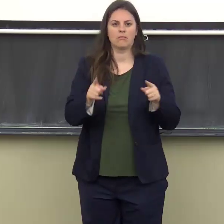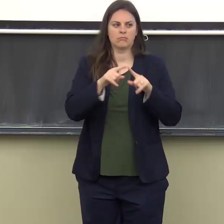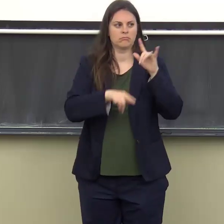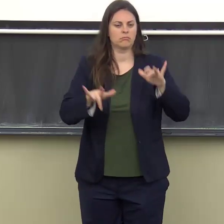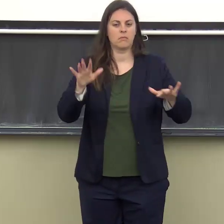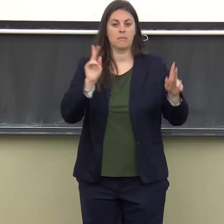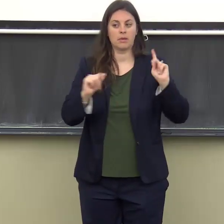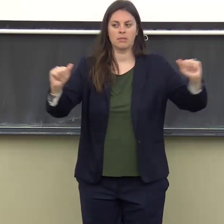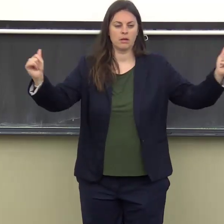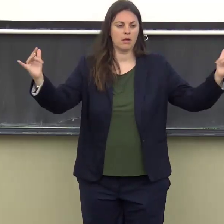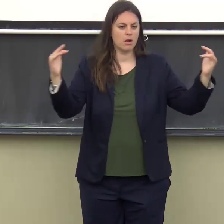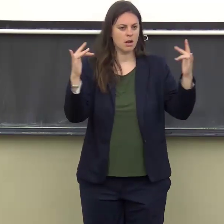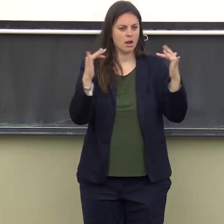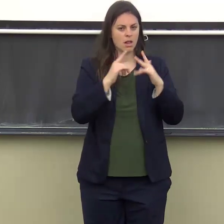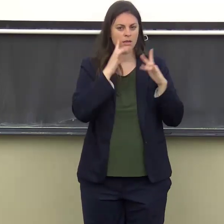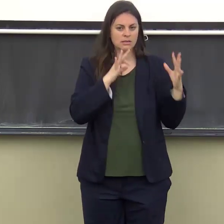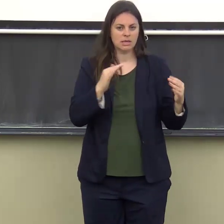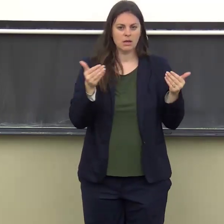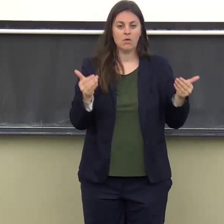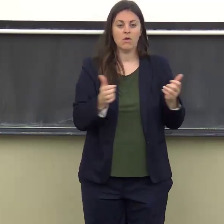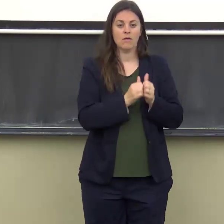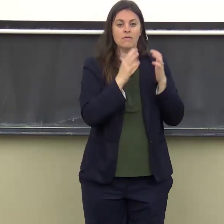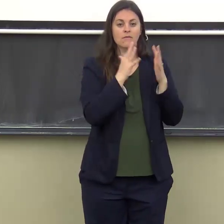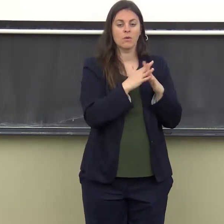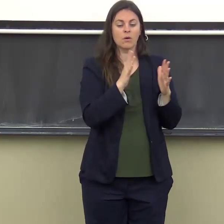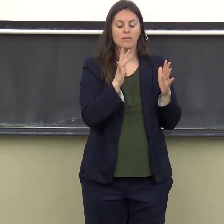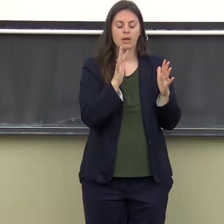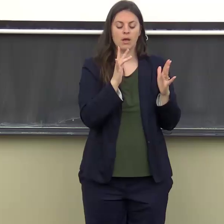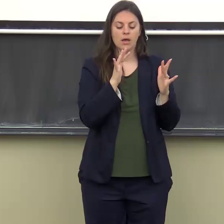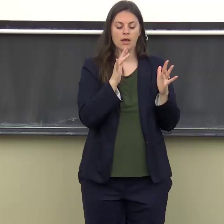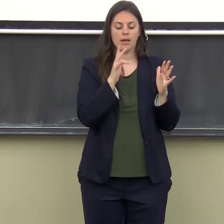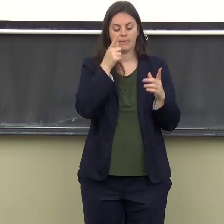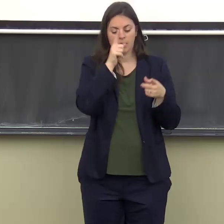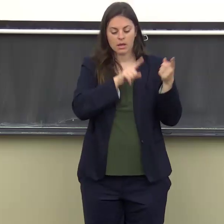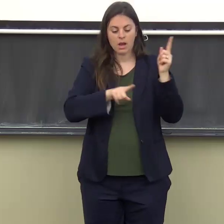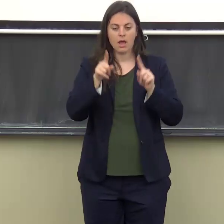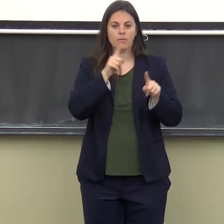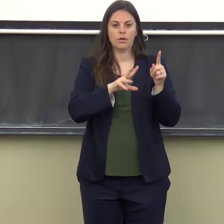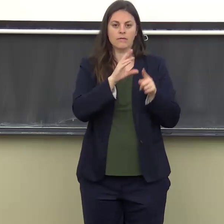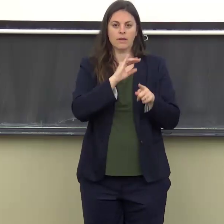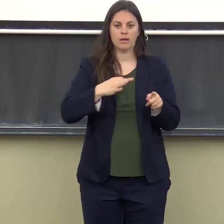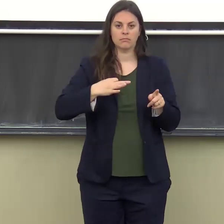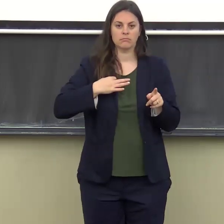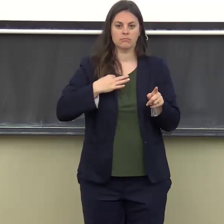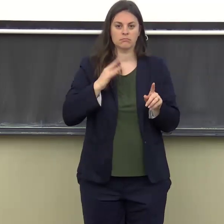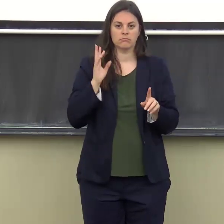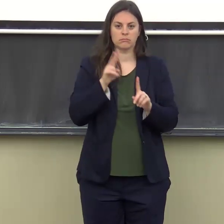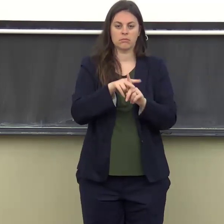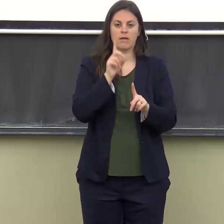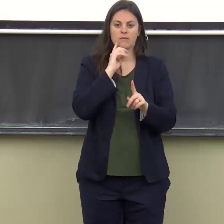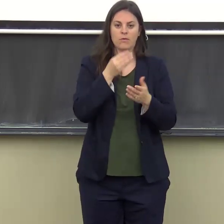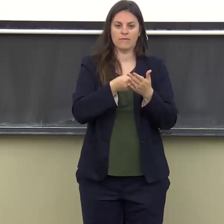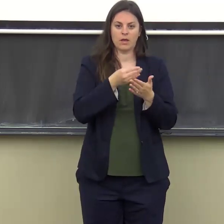to form a collaborative and apply for funding to pursue